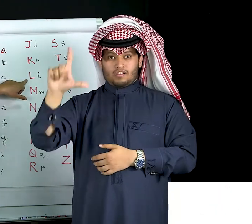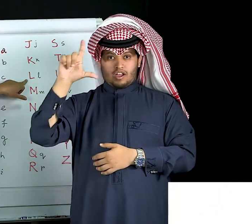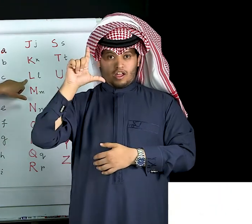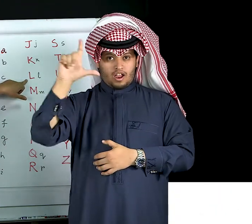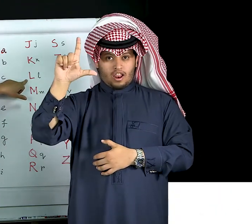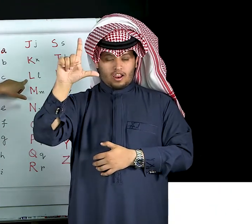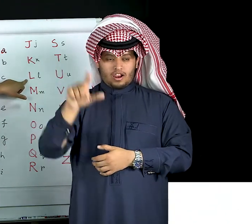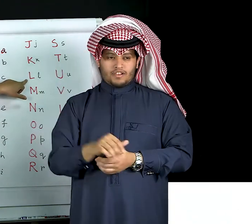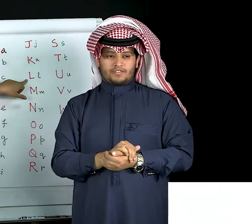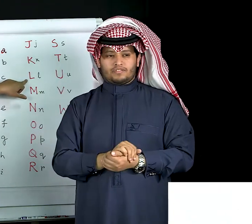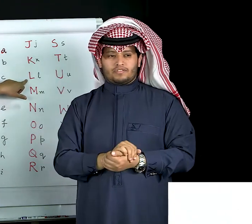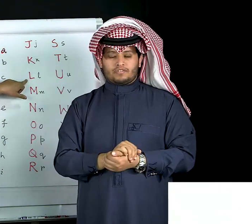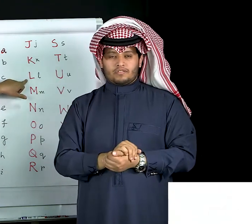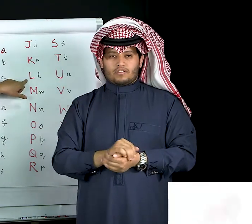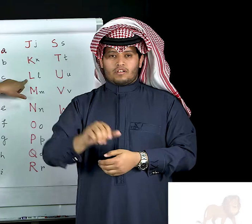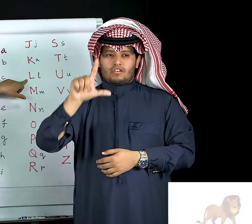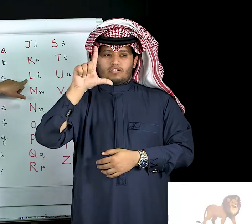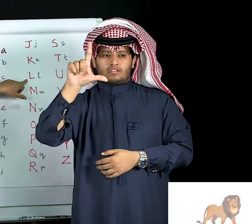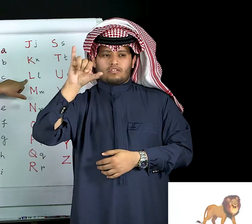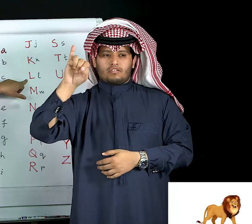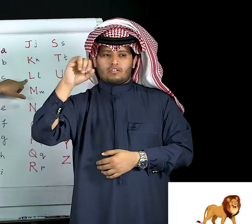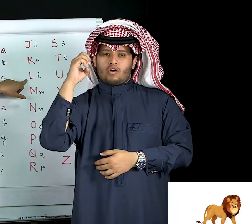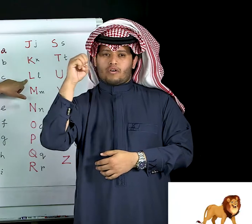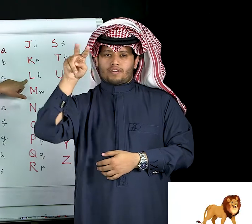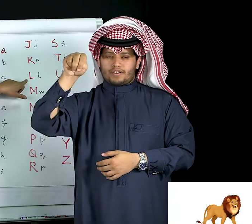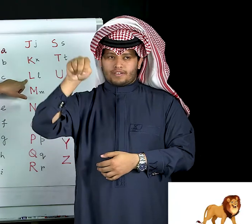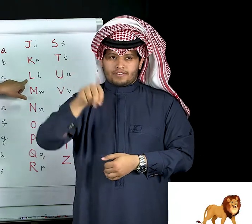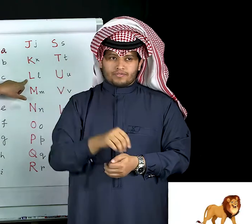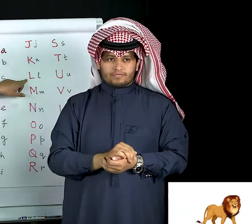L for lion.